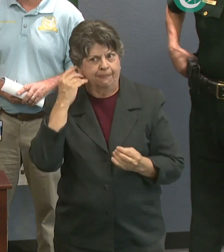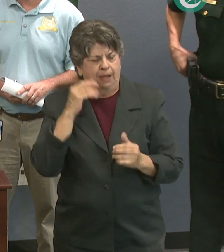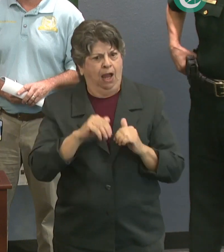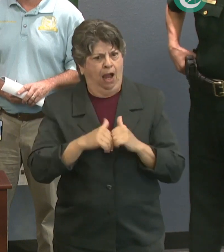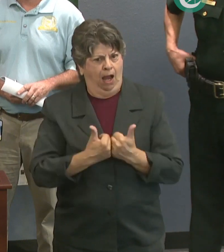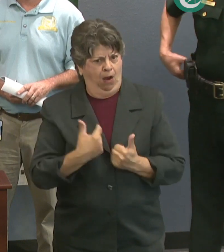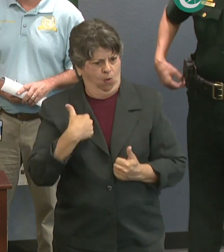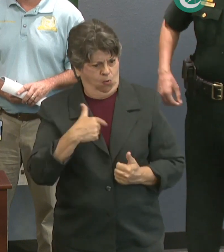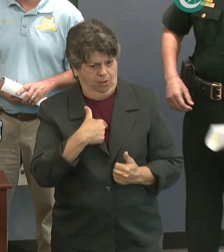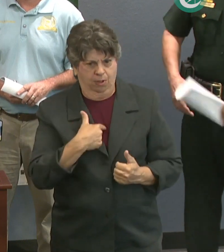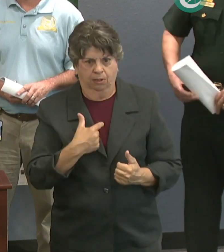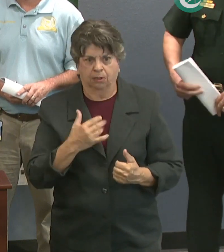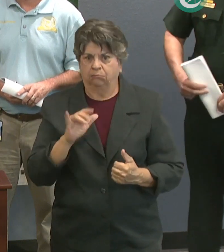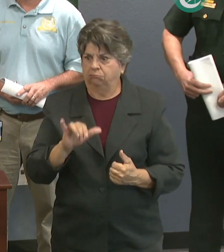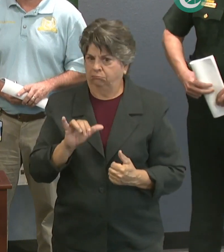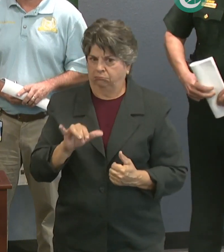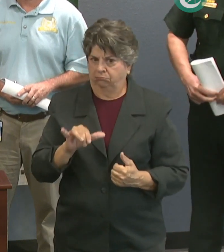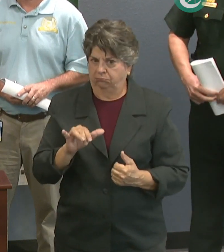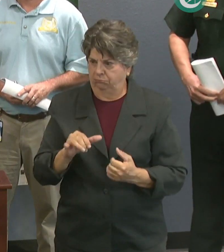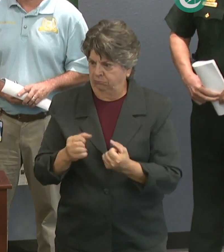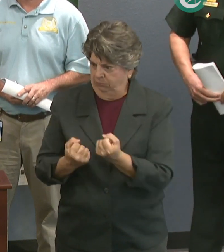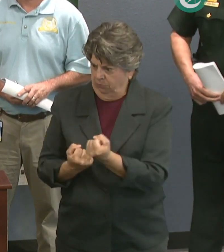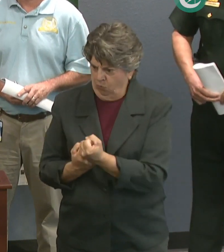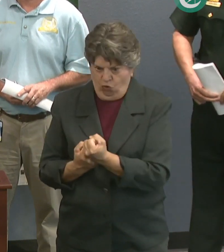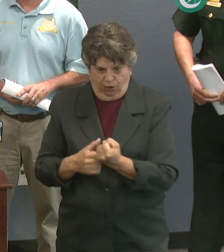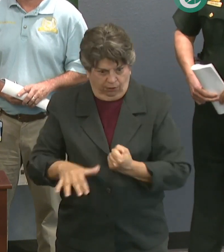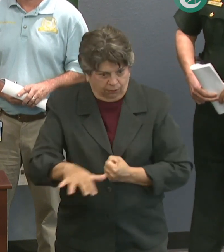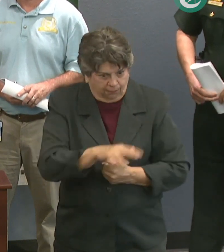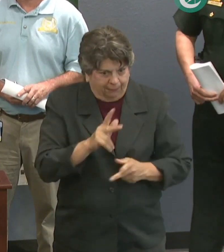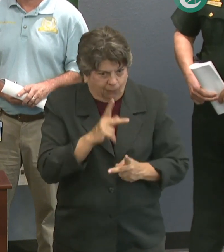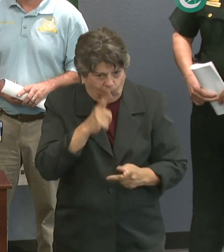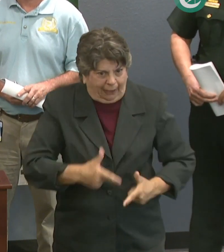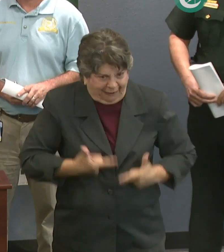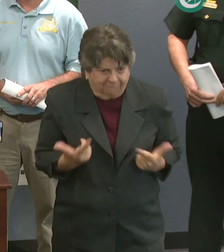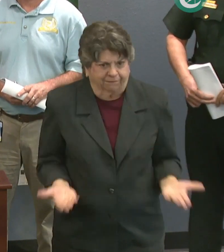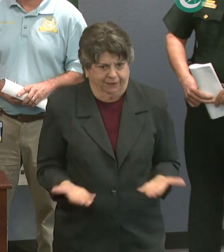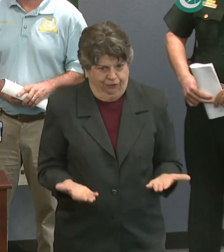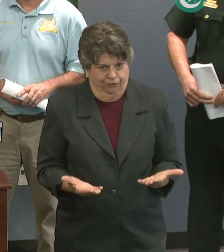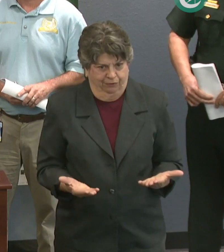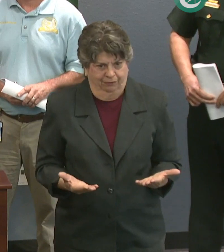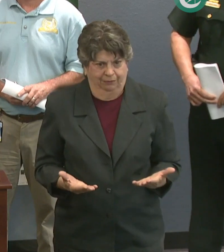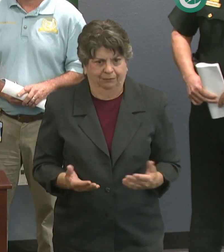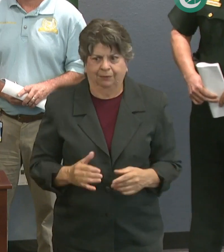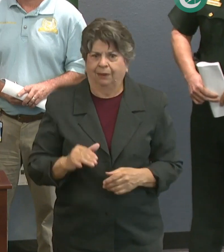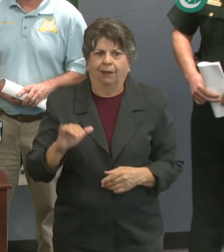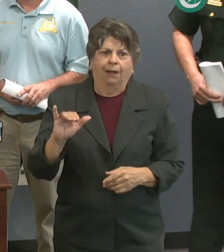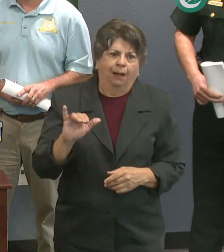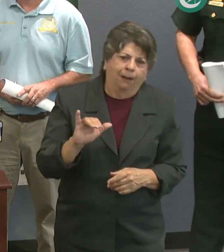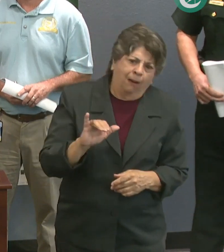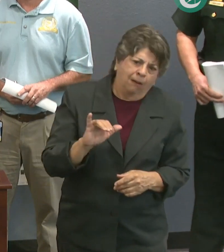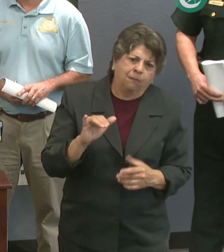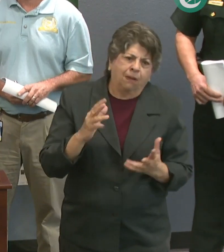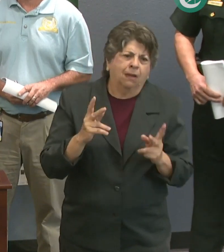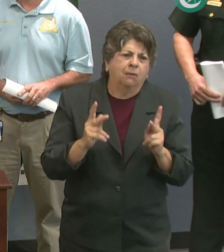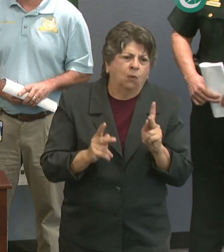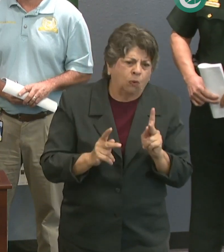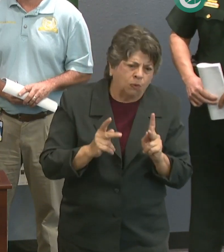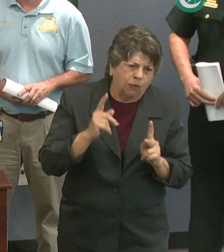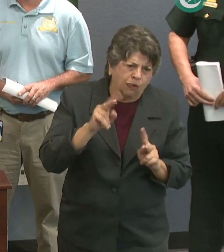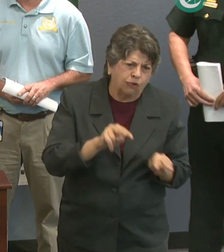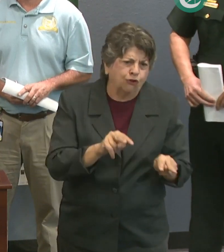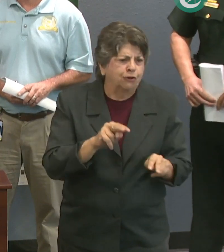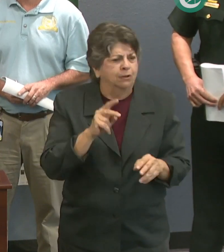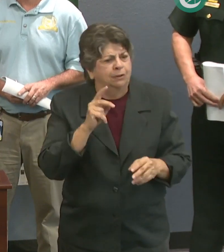the community? And as the sheriff said, the message for the community is one of kindness and compassion. We have to look out for each other. So build